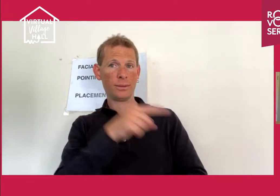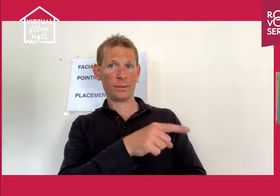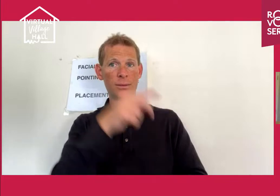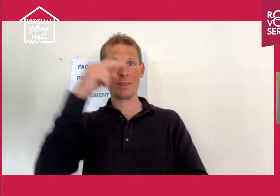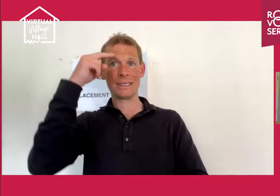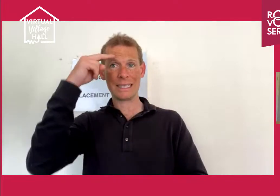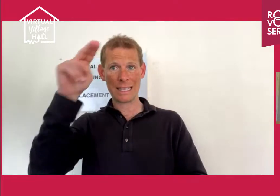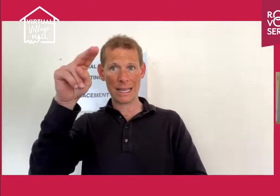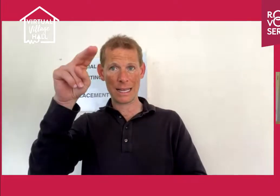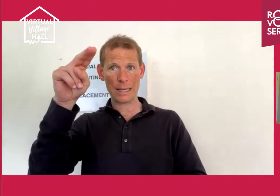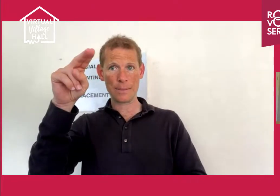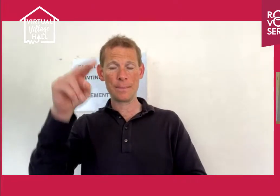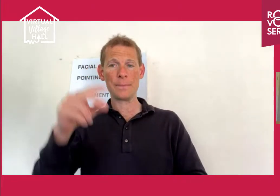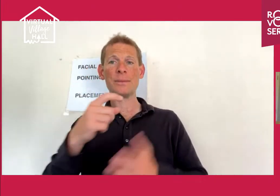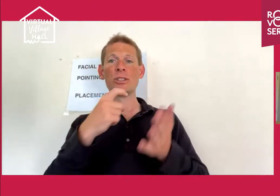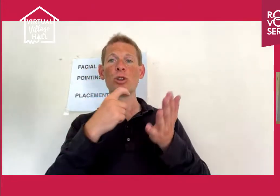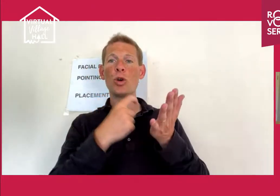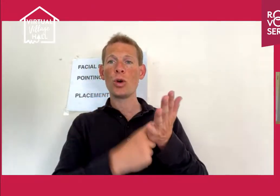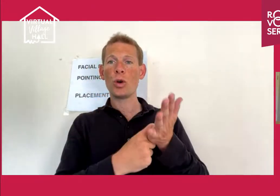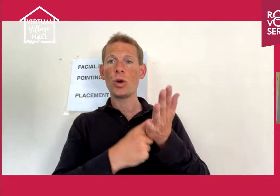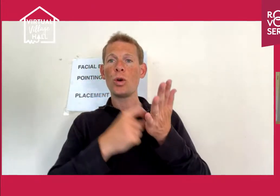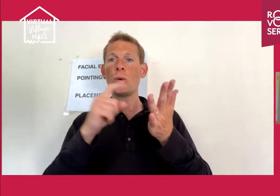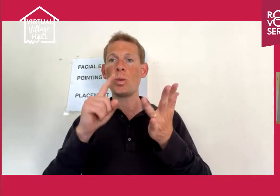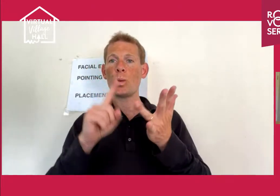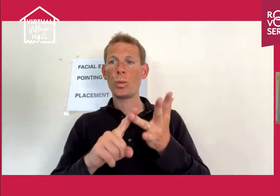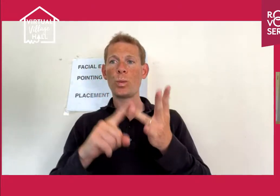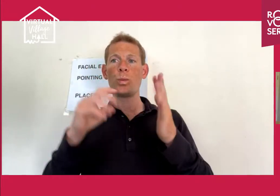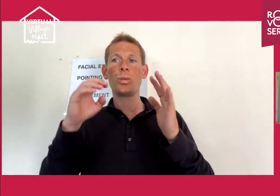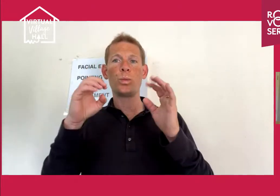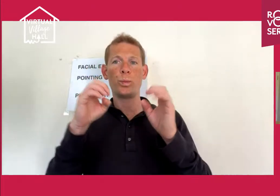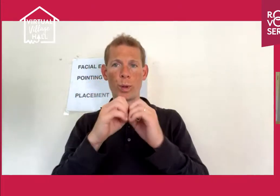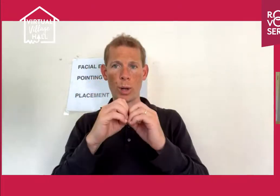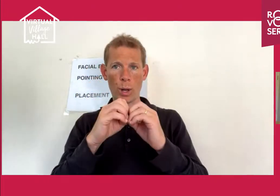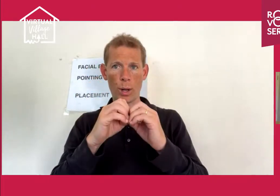So my brother, his name is Rob,